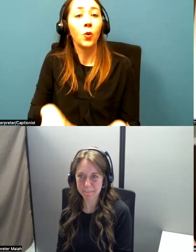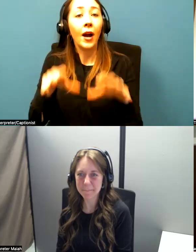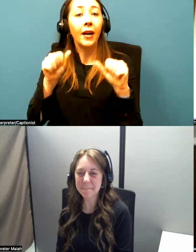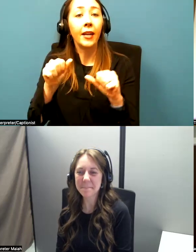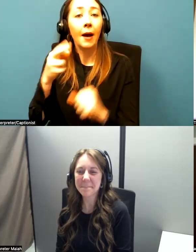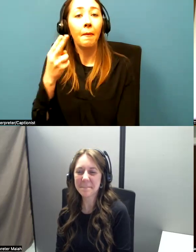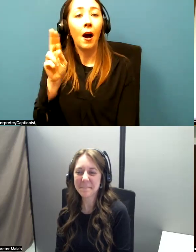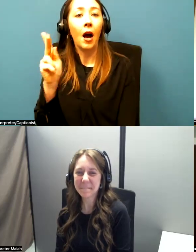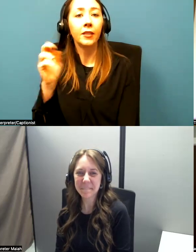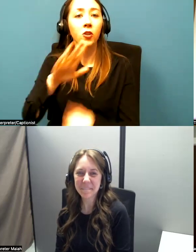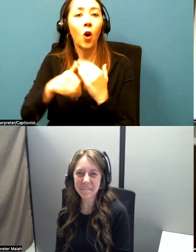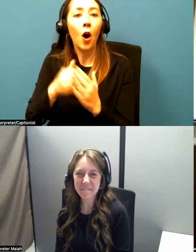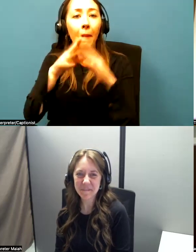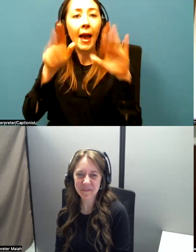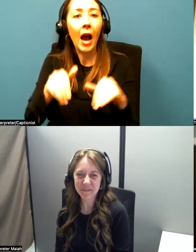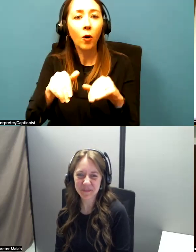is covered in fur.